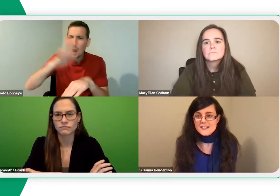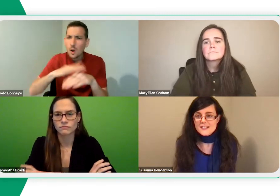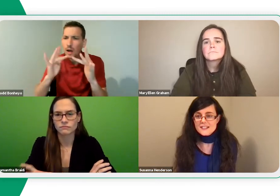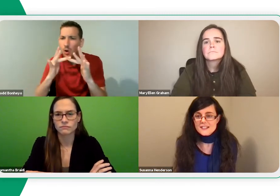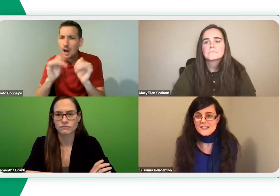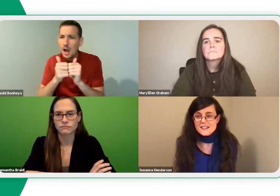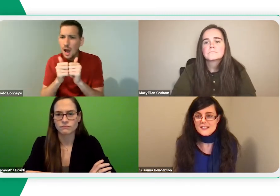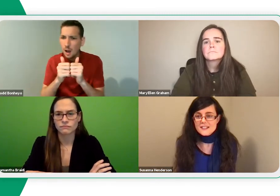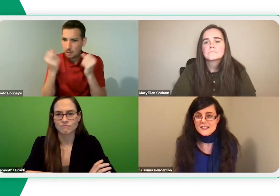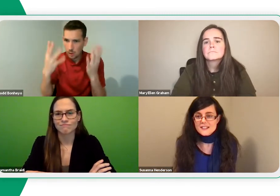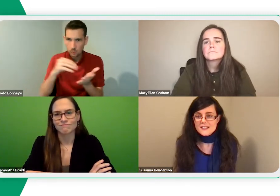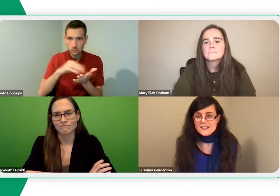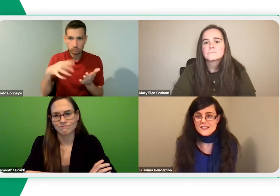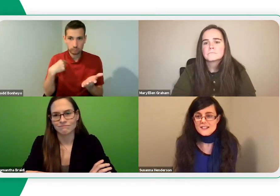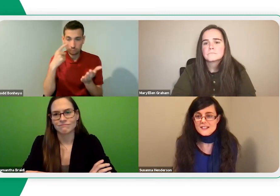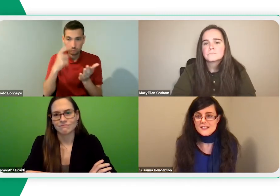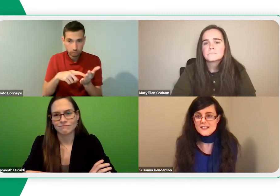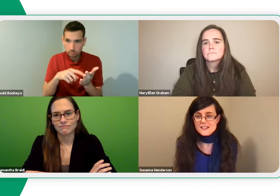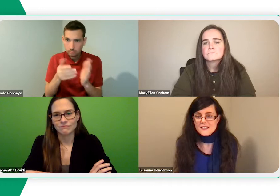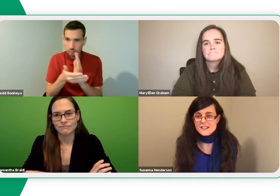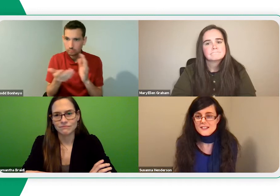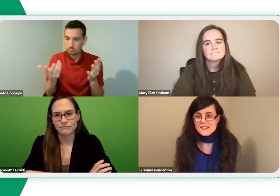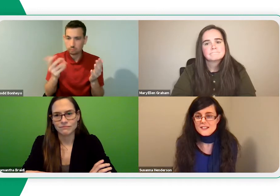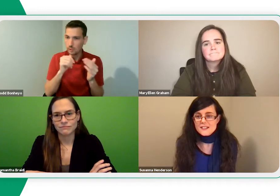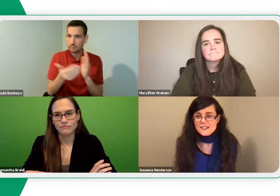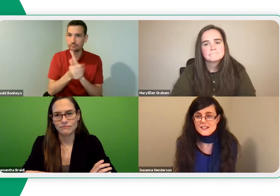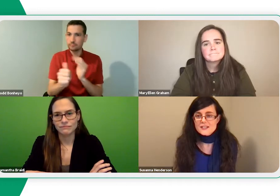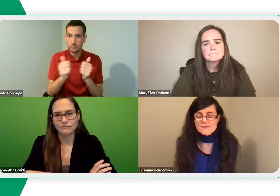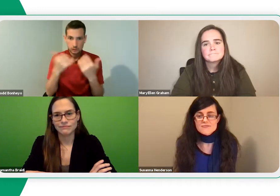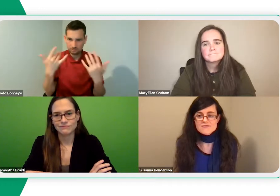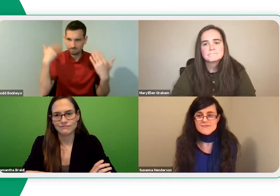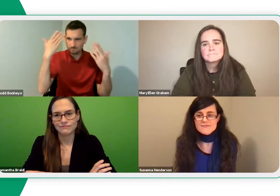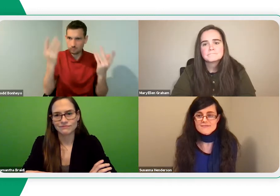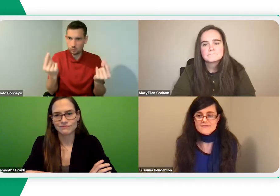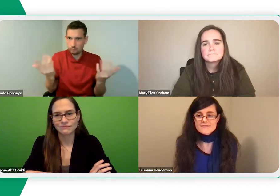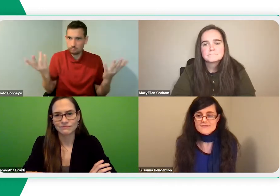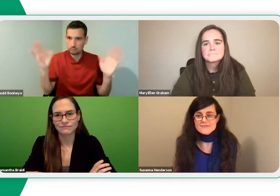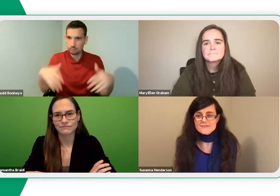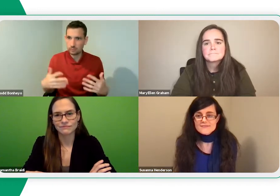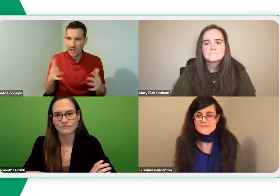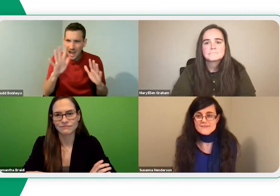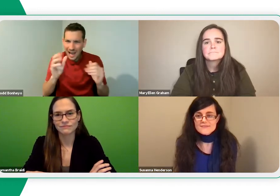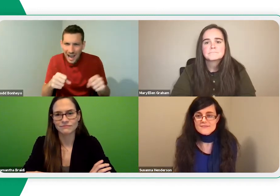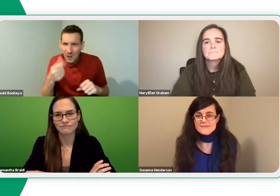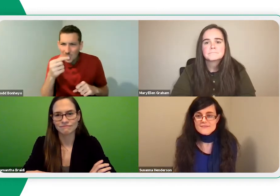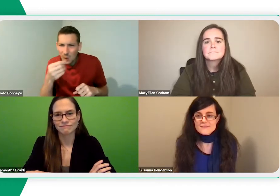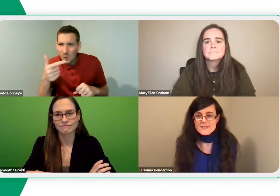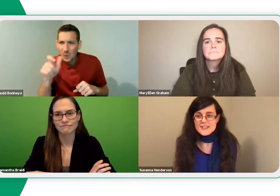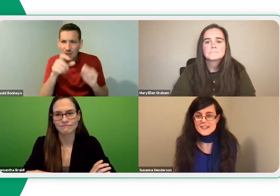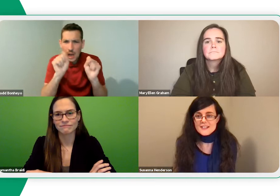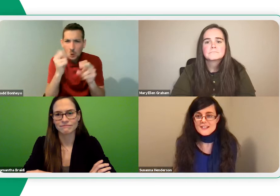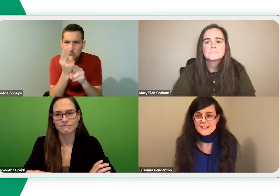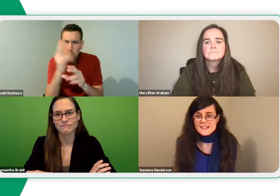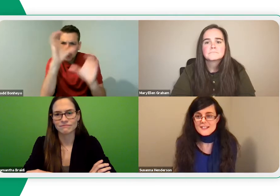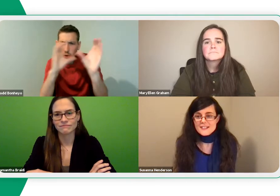don't know what this is. How do I find this information? Where do I learn it? I notice a lot of students don't have the skills in just